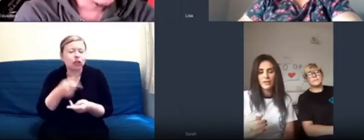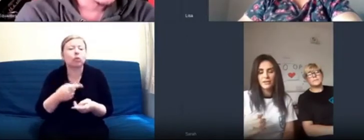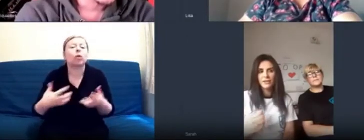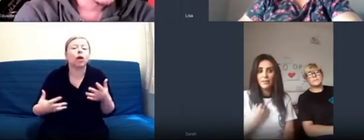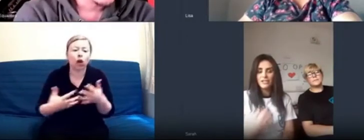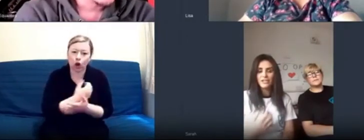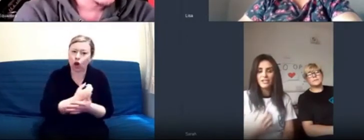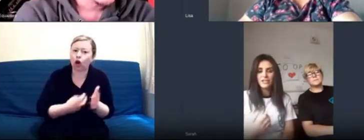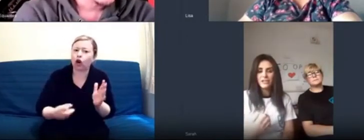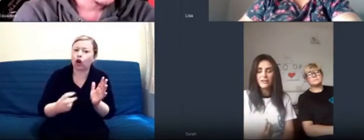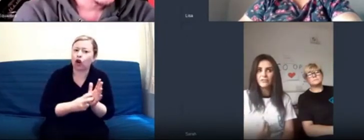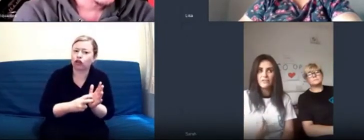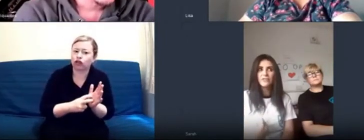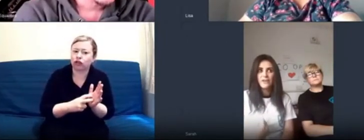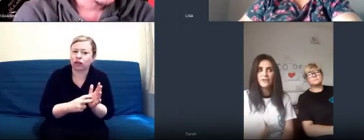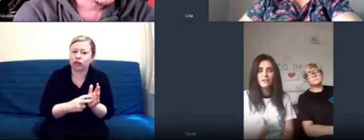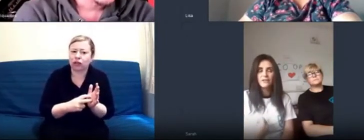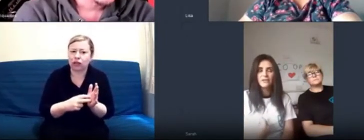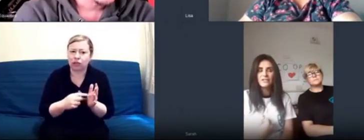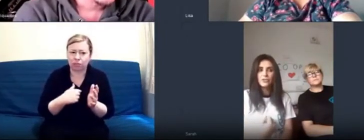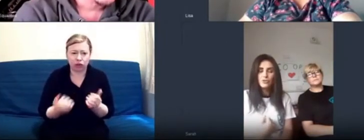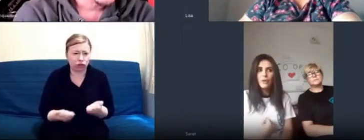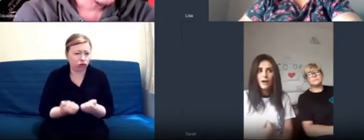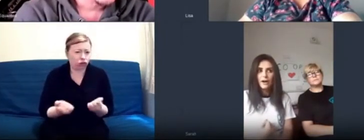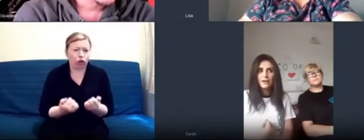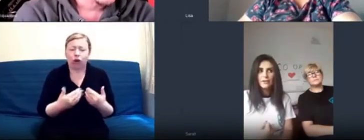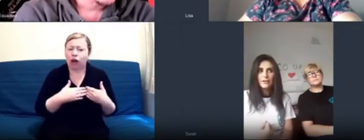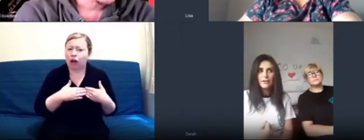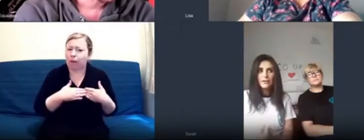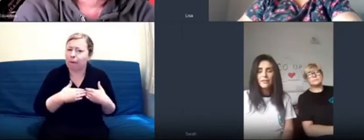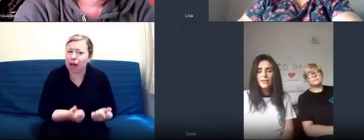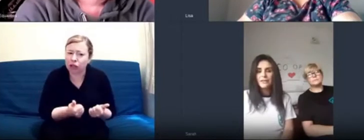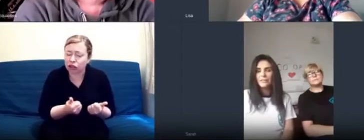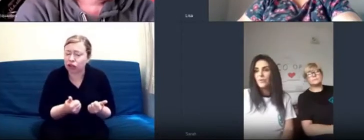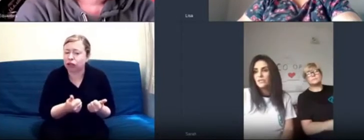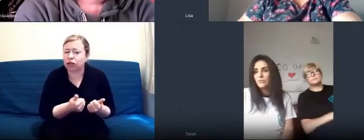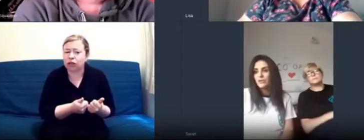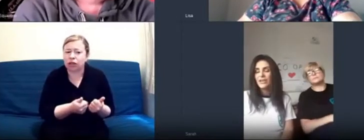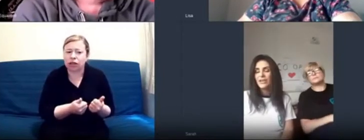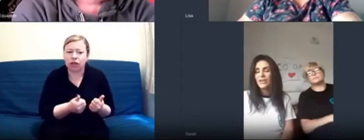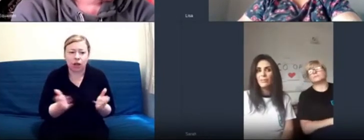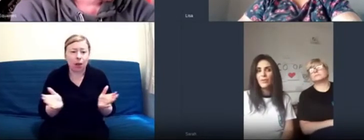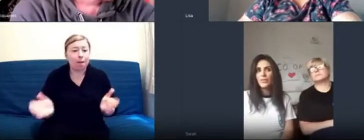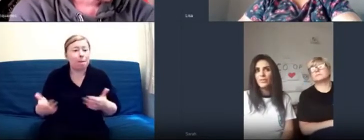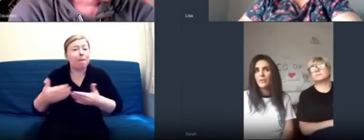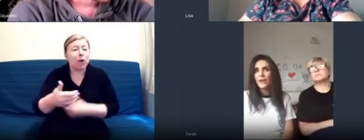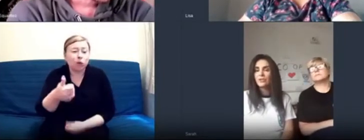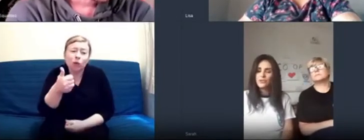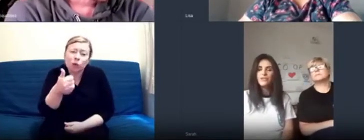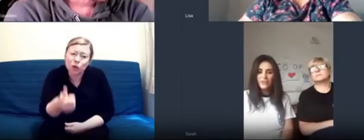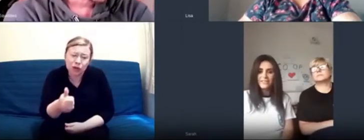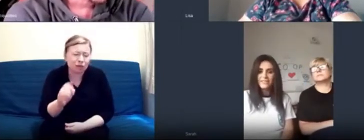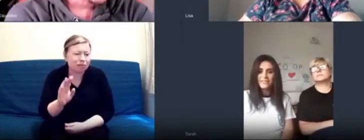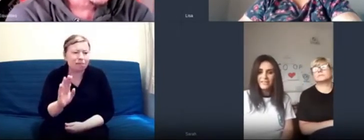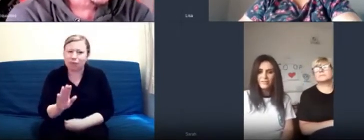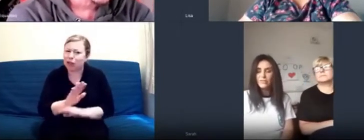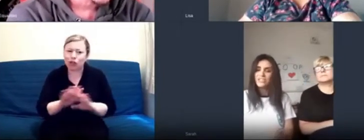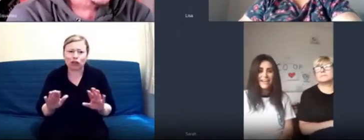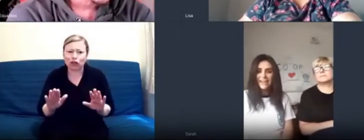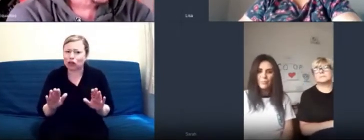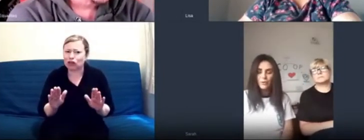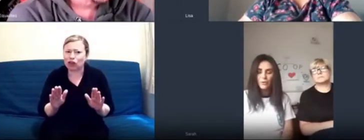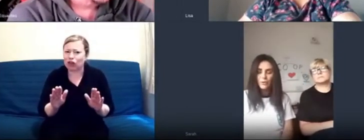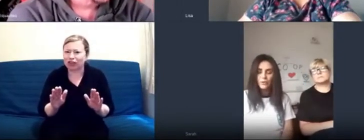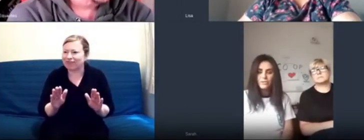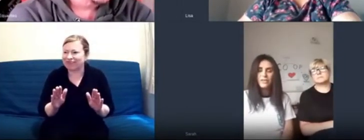on the passion that I really felt. I just knew in my heart that, yeah, the boxes were great, but they weren't user-friendly. They